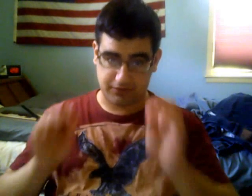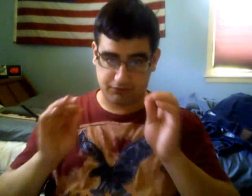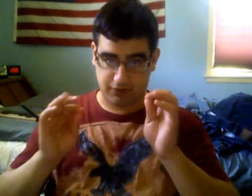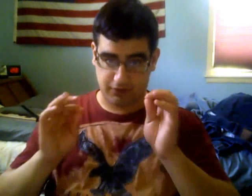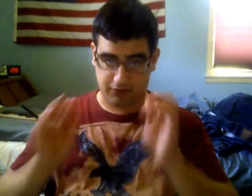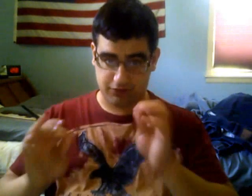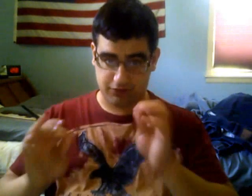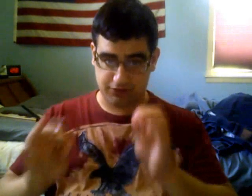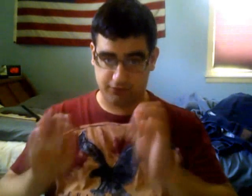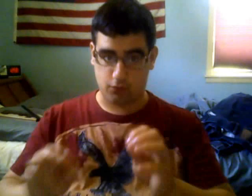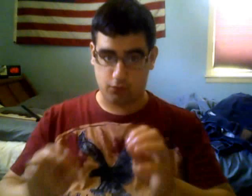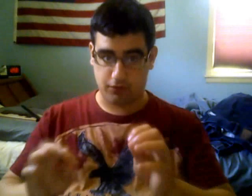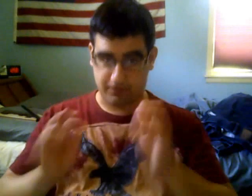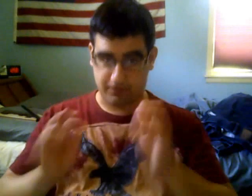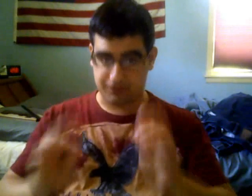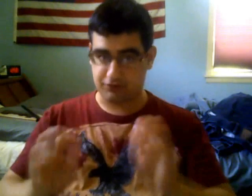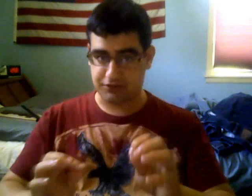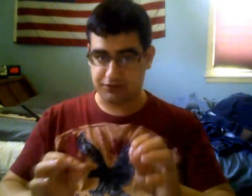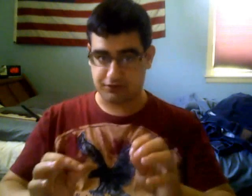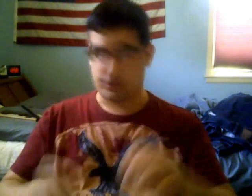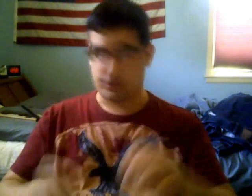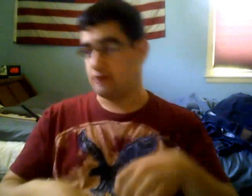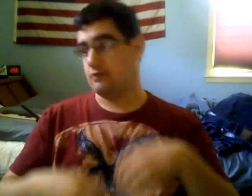This really crushed the Ford administration from